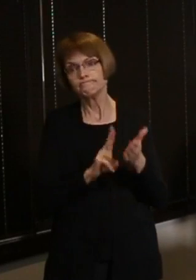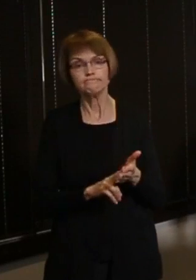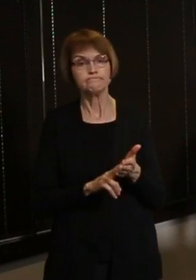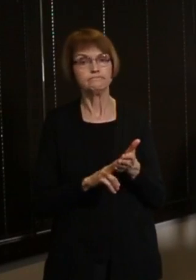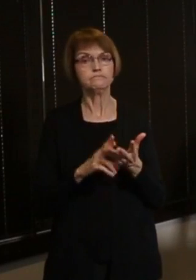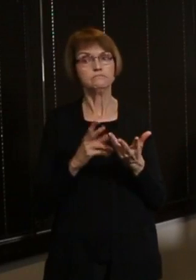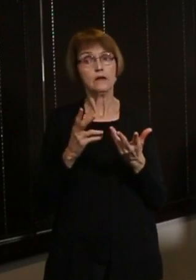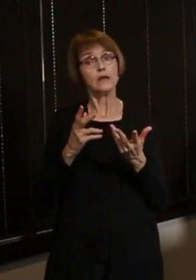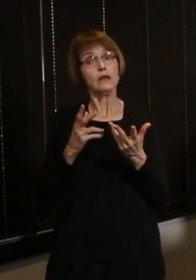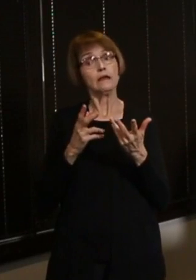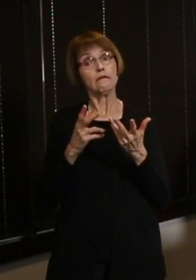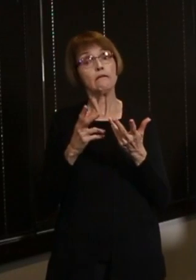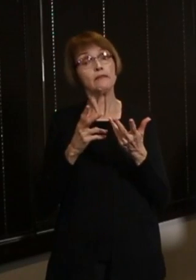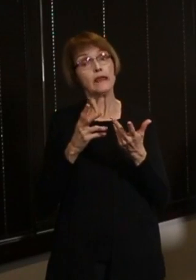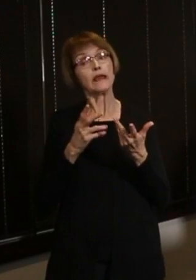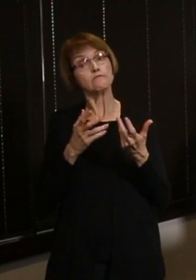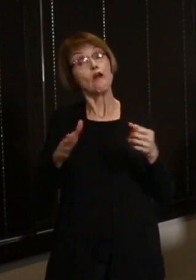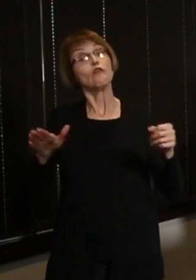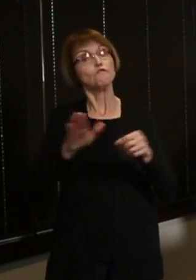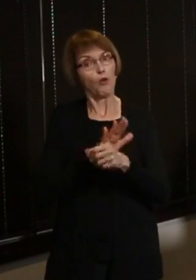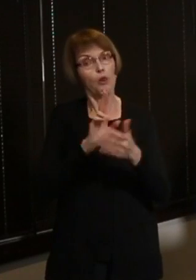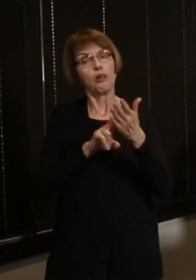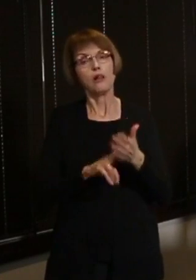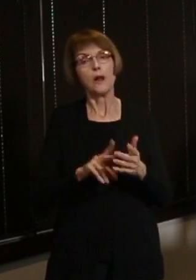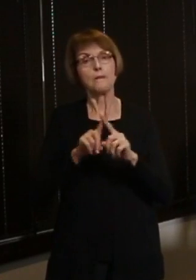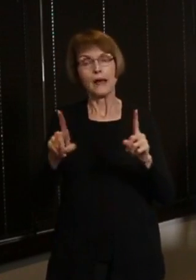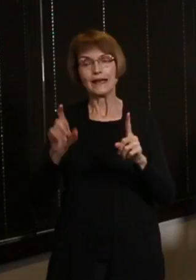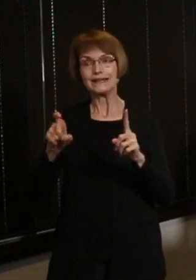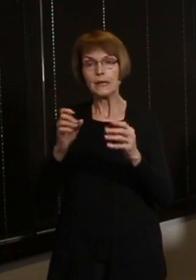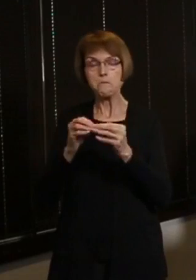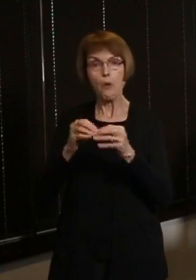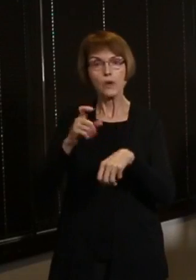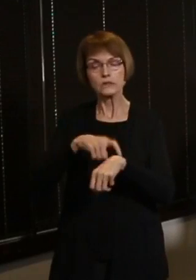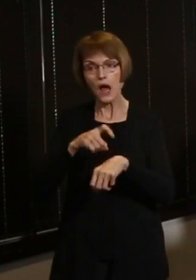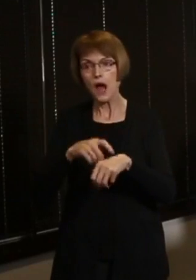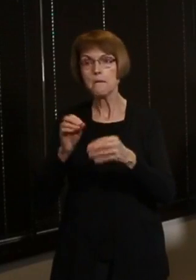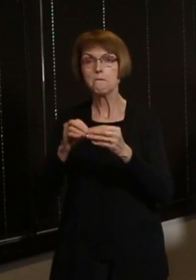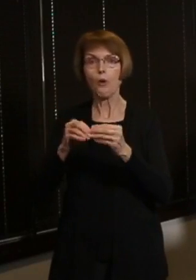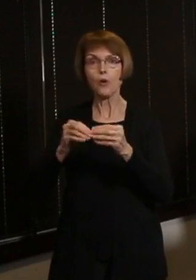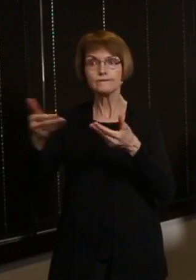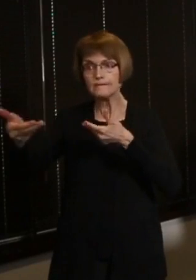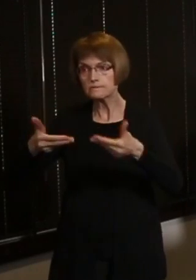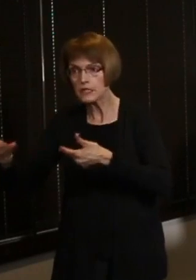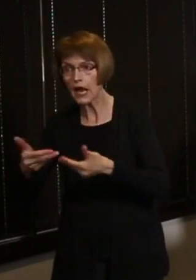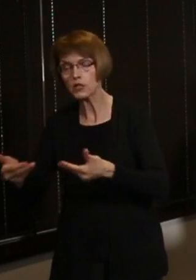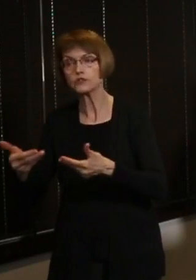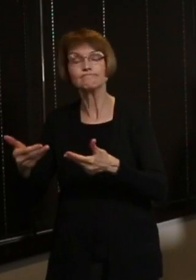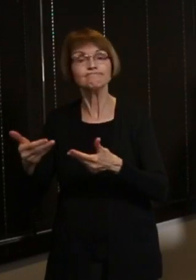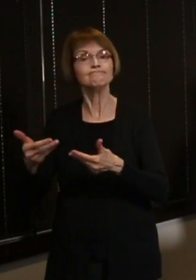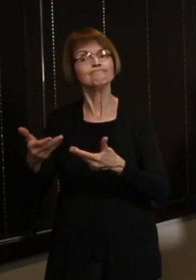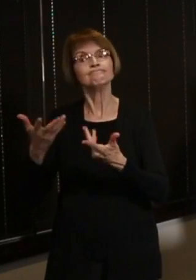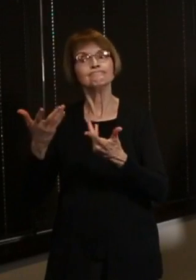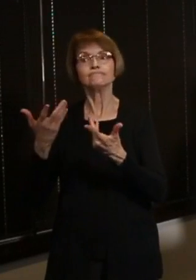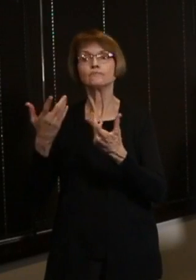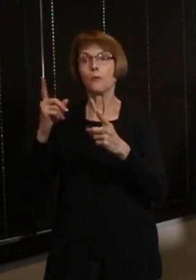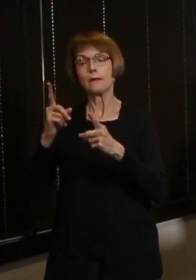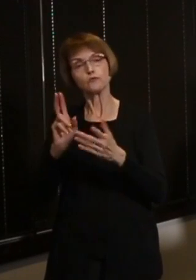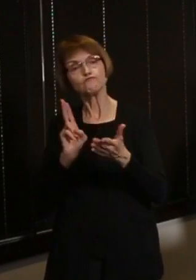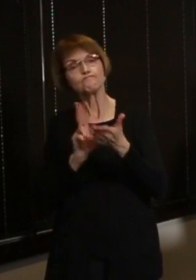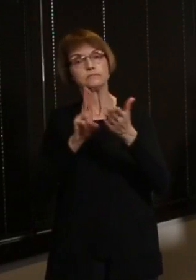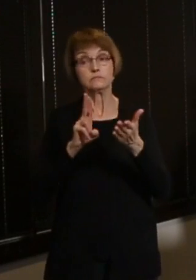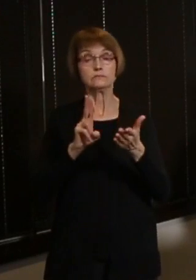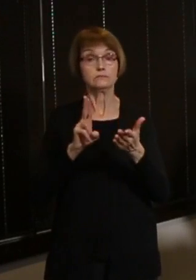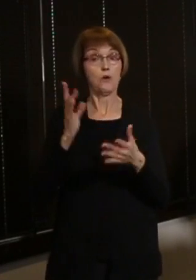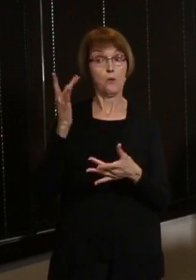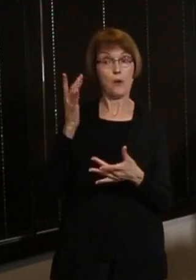and a little bit more invitations to get them filled. And that's because of just what I said. People are finding ways to